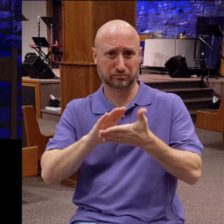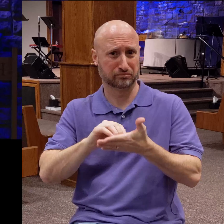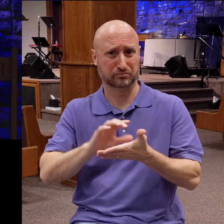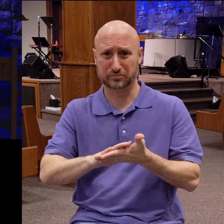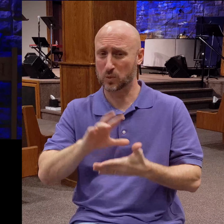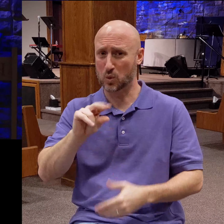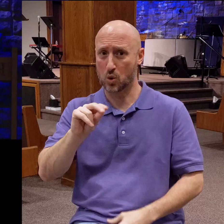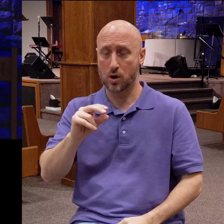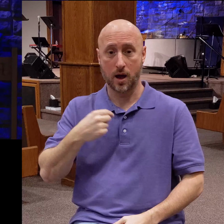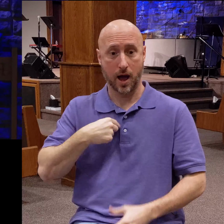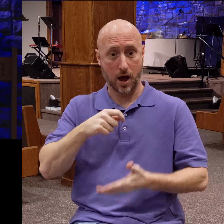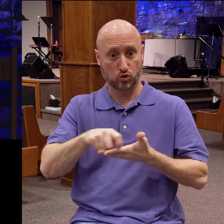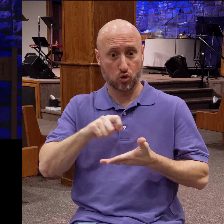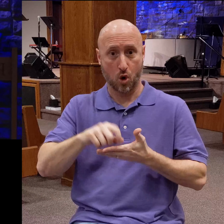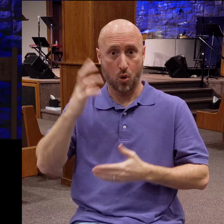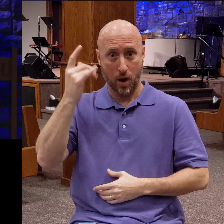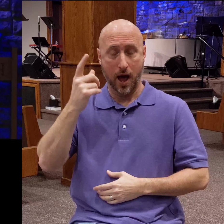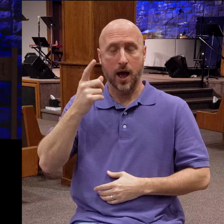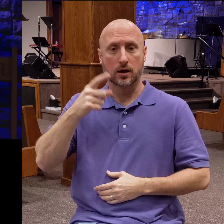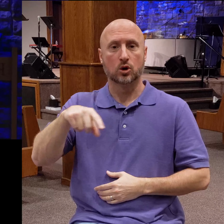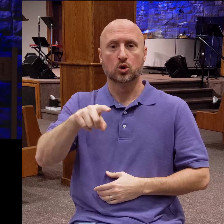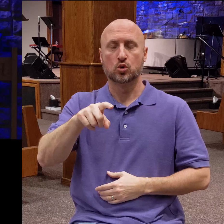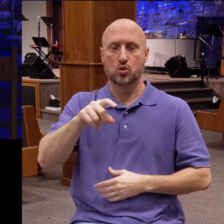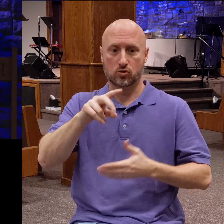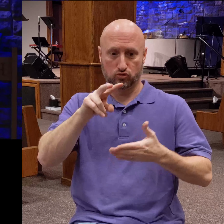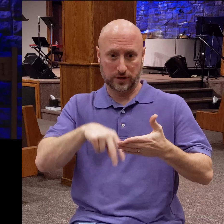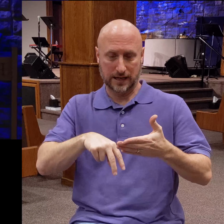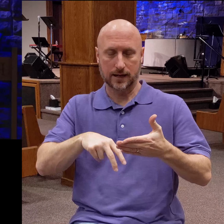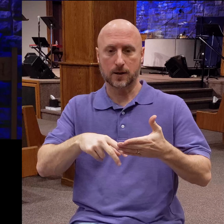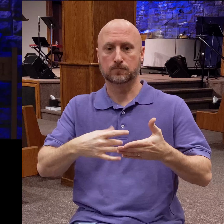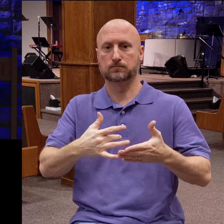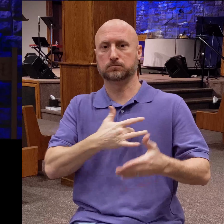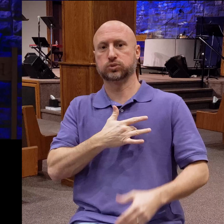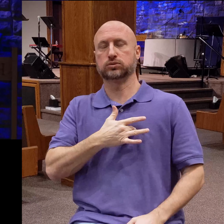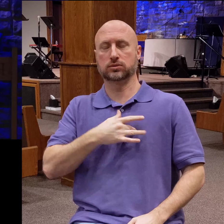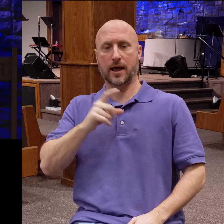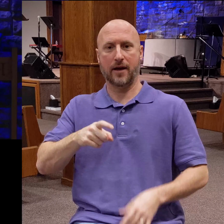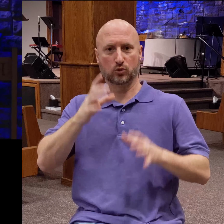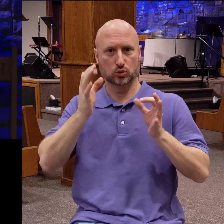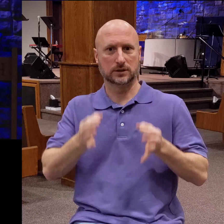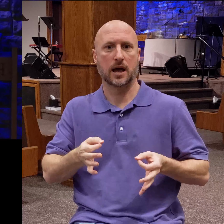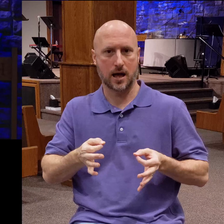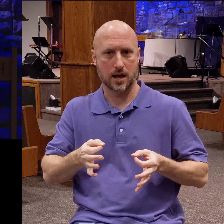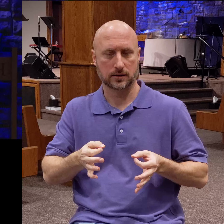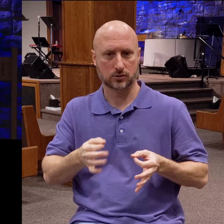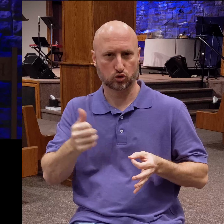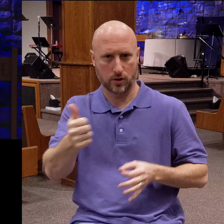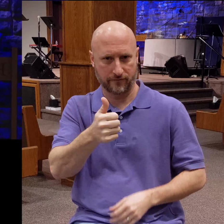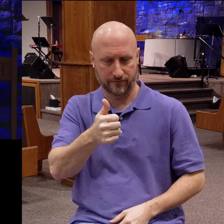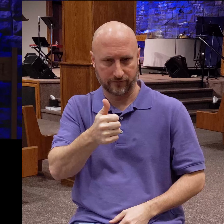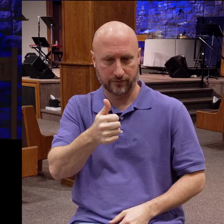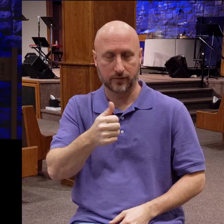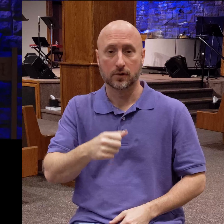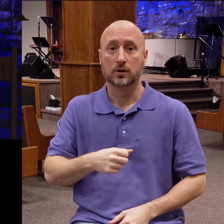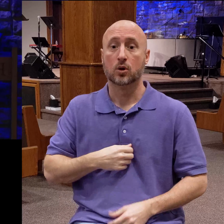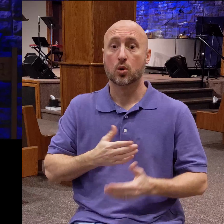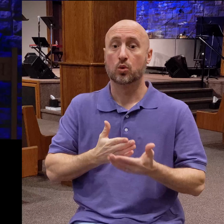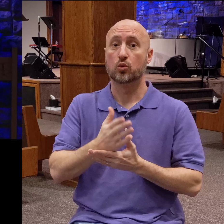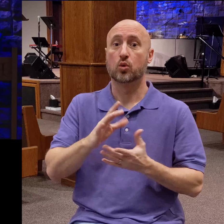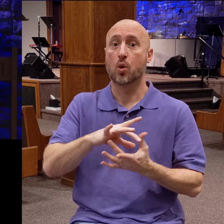for a confrontation. I wrote for a verdict. I wrote all of this by the Spirit